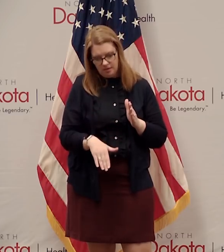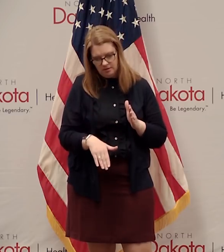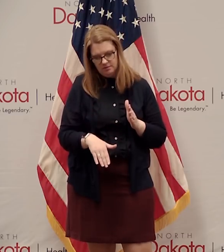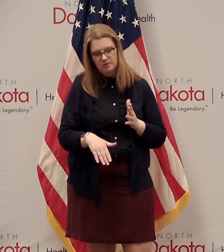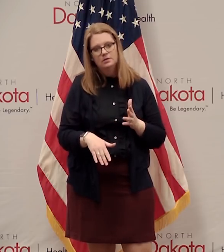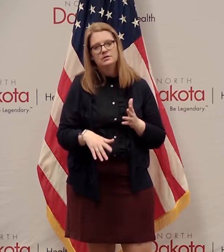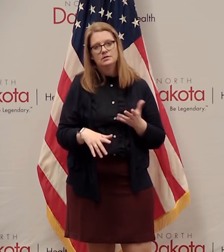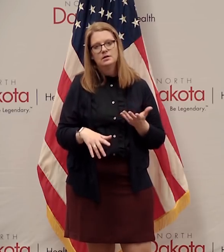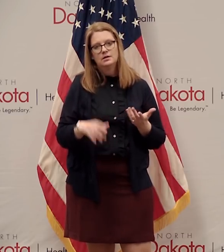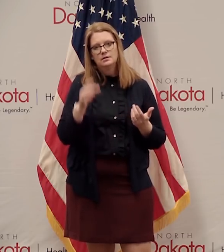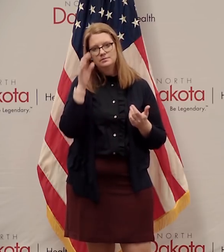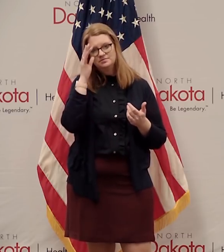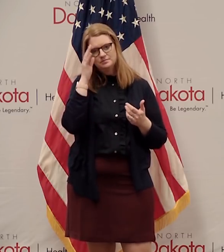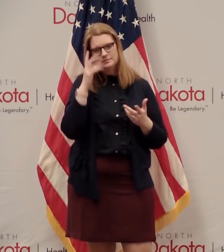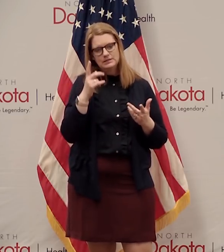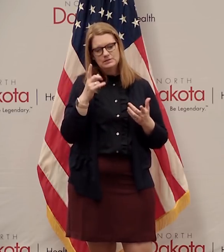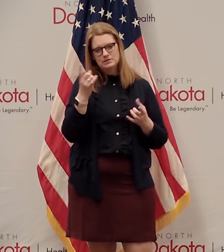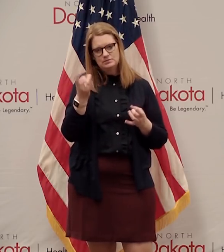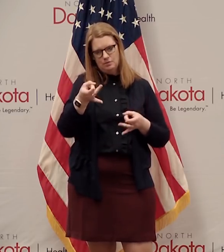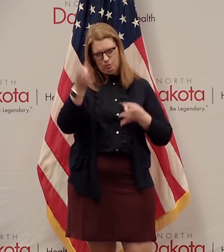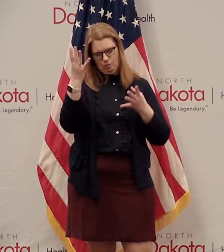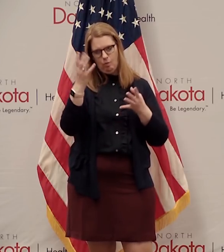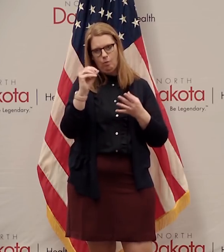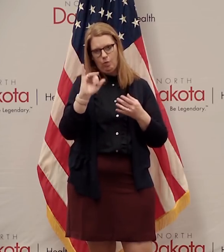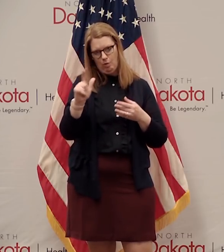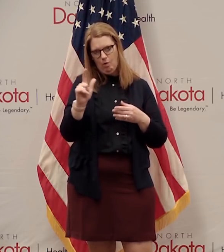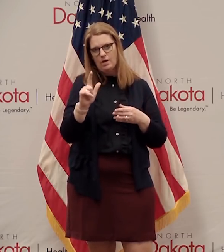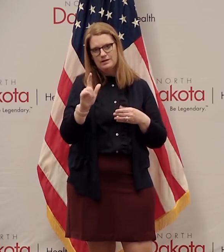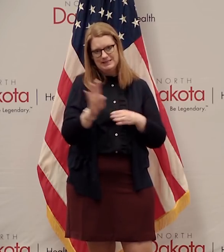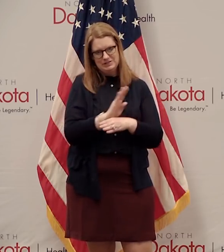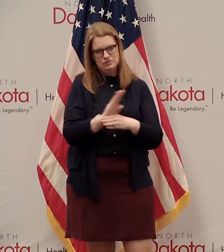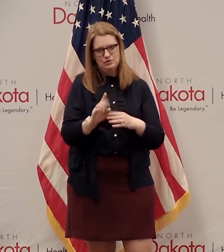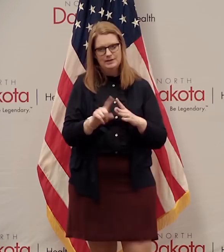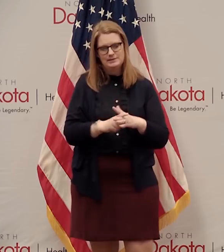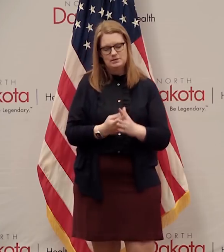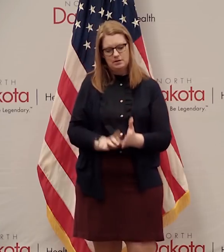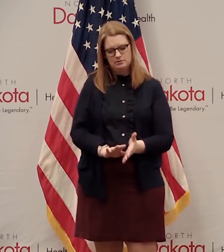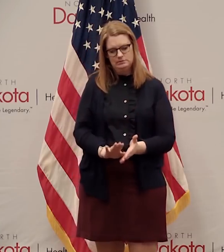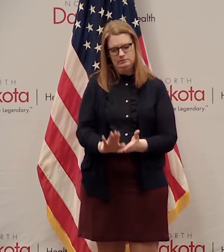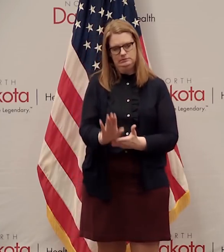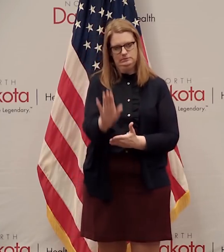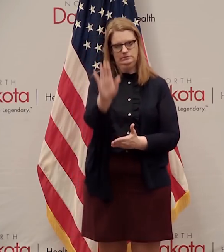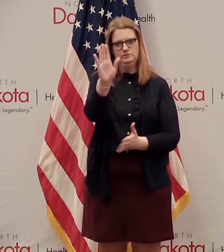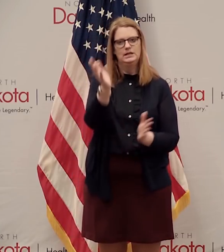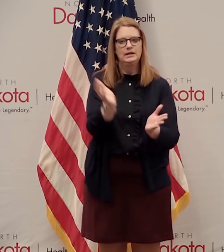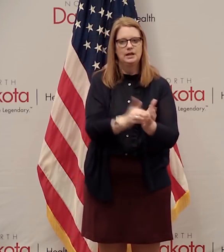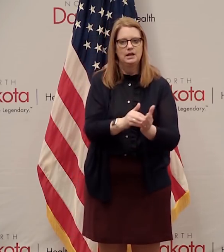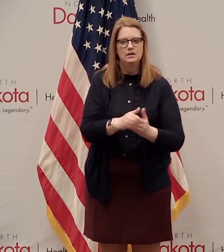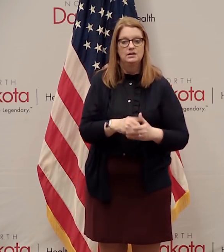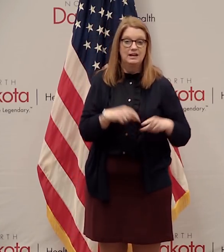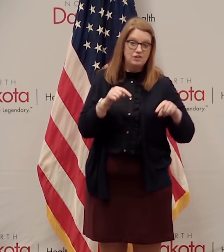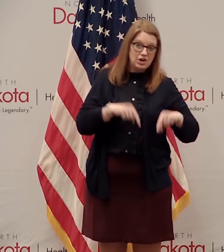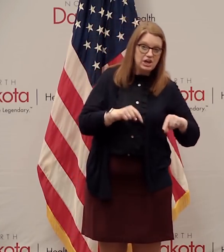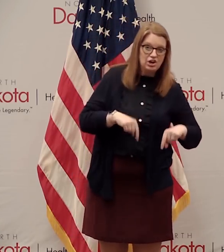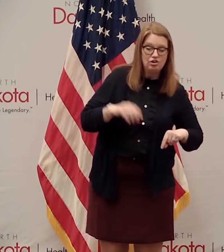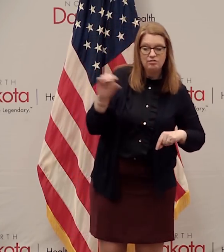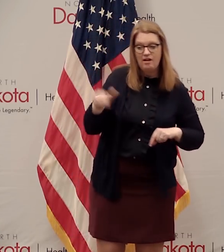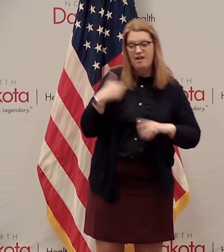to where it would have to be in the oil industry, and start working our way back. Whether you are here or in another